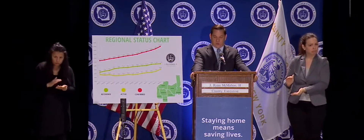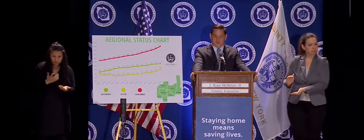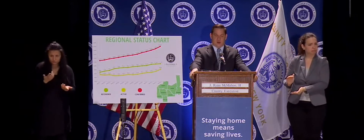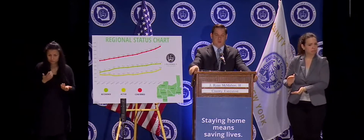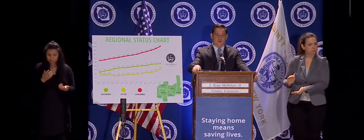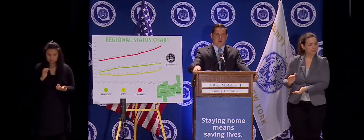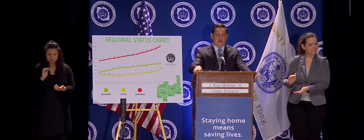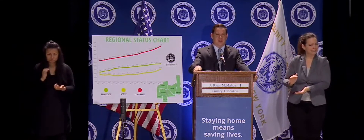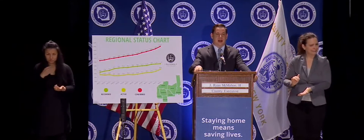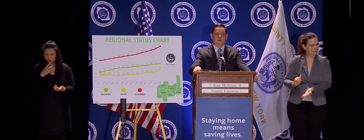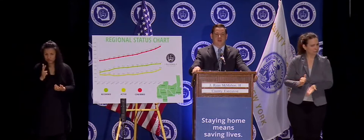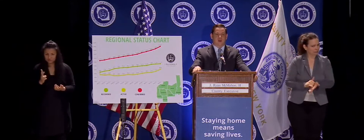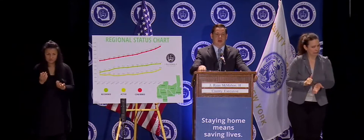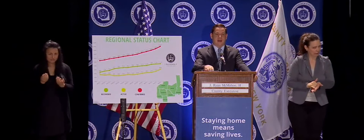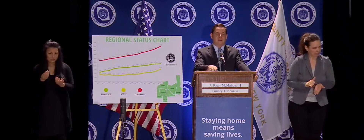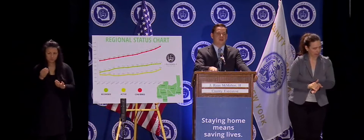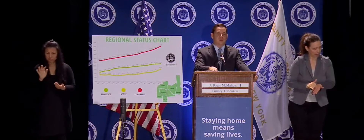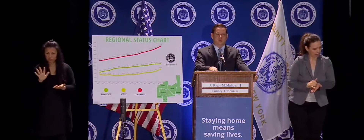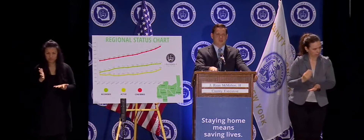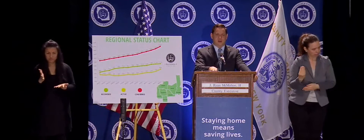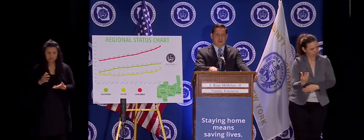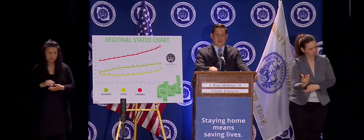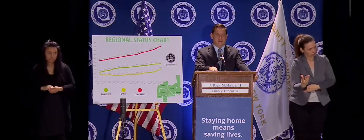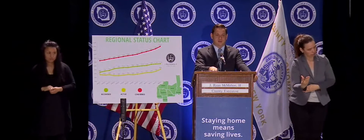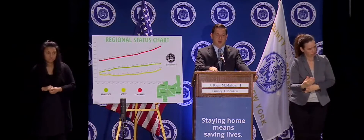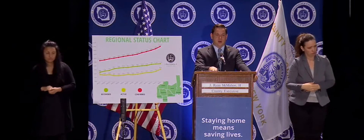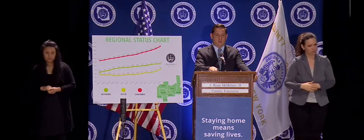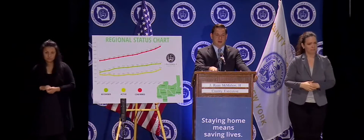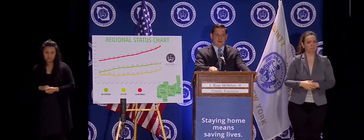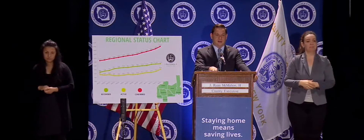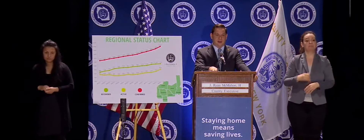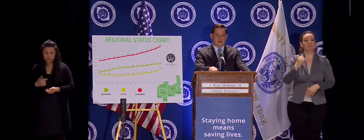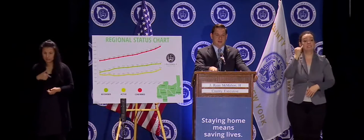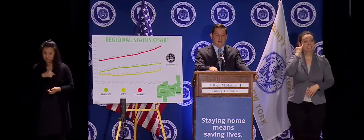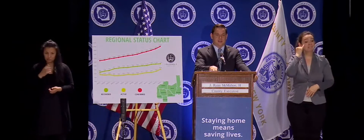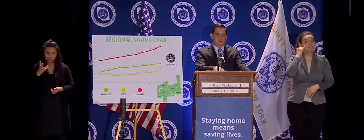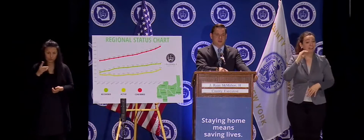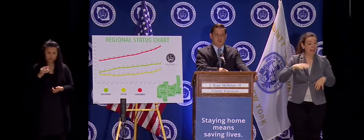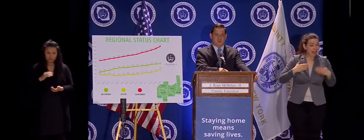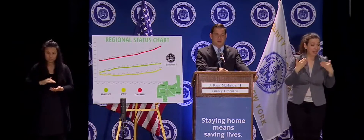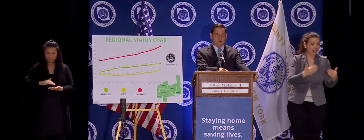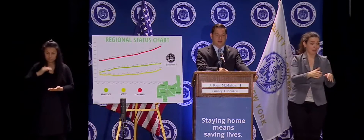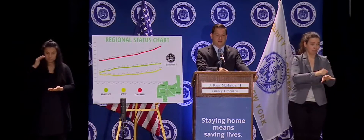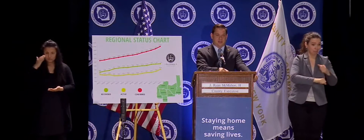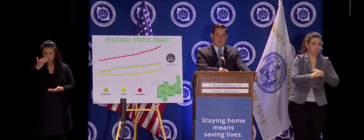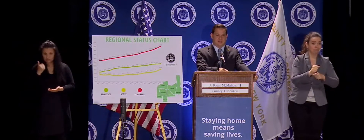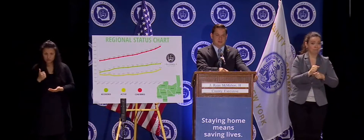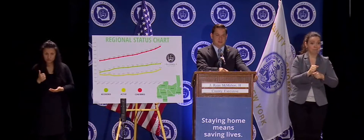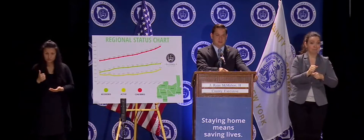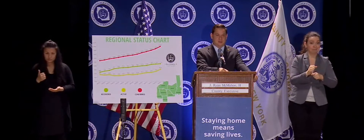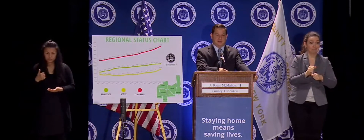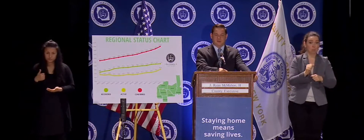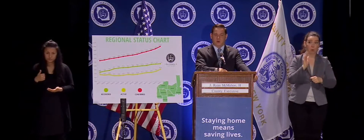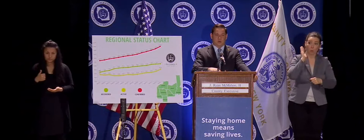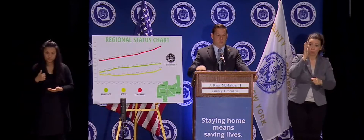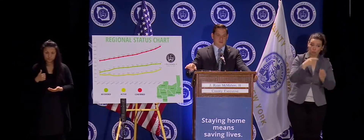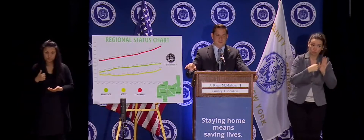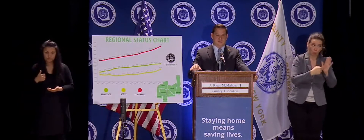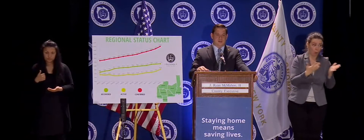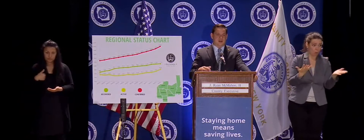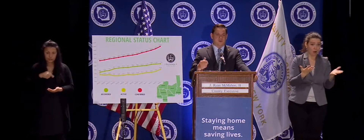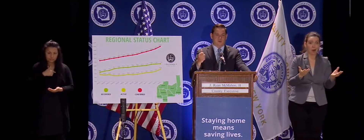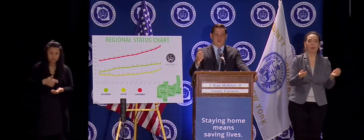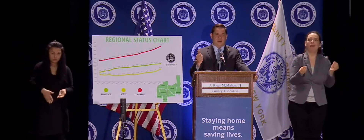what we've done, and how do you know that? The only reason our cases have gone up in Onondaga County is because we've been proactive testing. It's the only